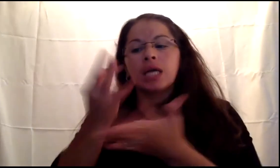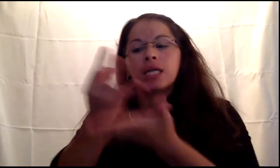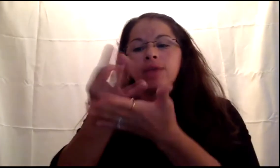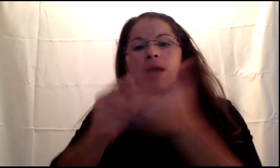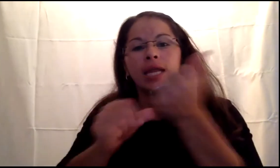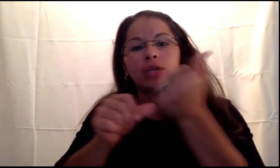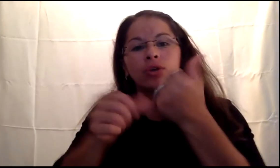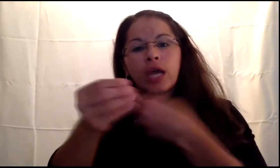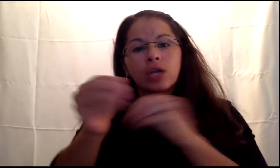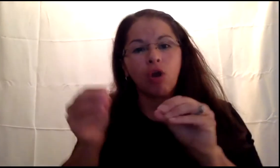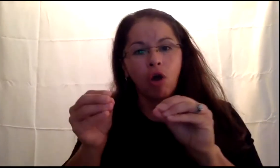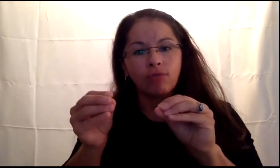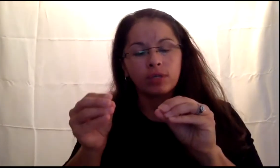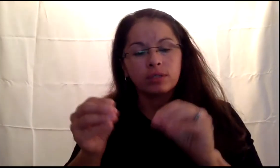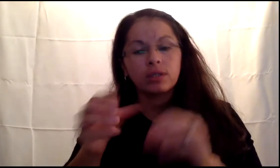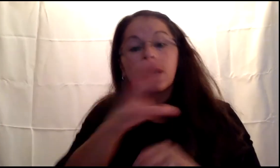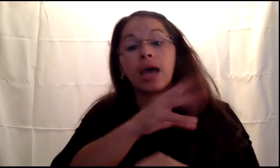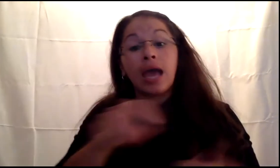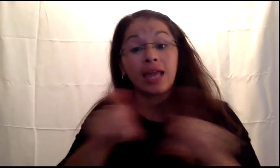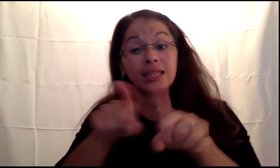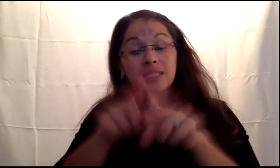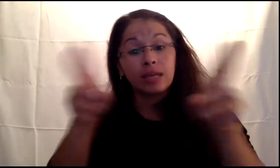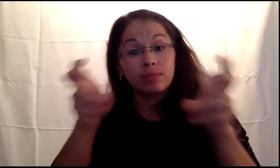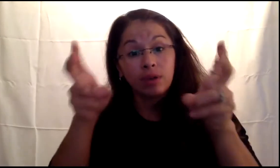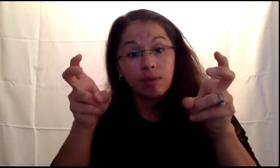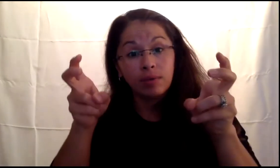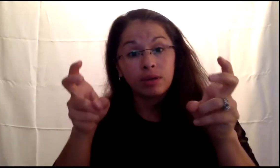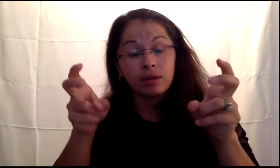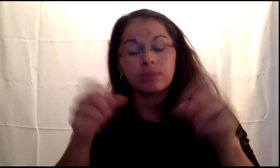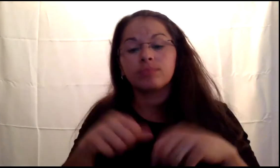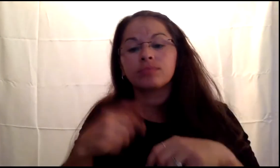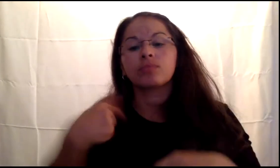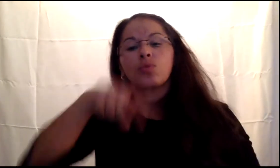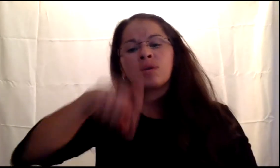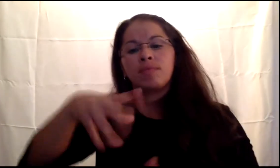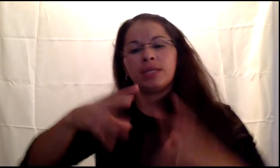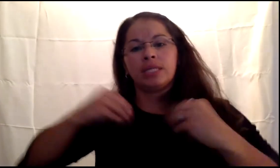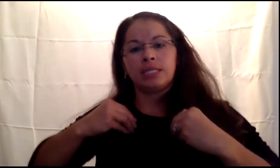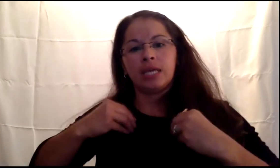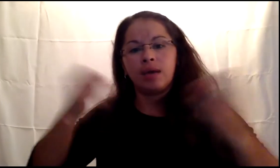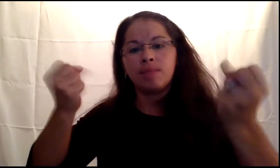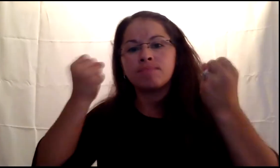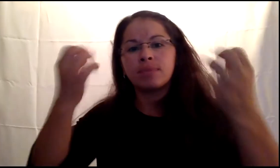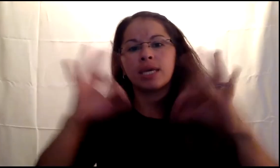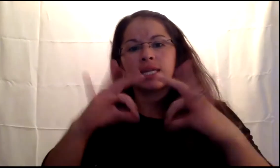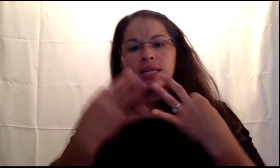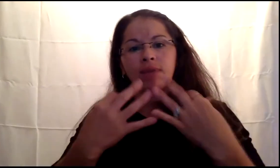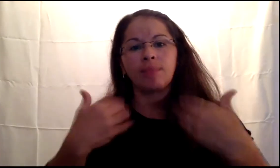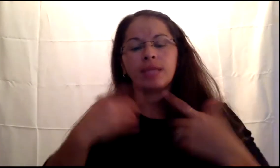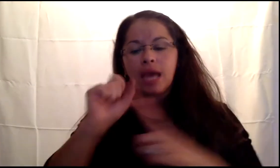same topic, I think another thing is we have to acknowledge that a lot of families are having their situations change, right? Not only what it was